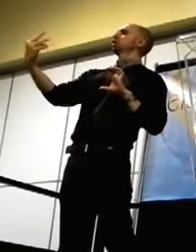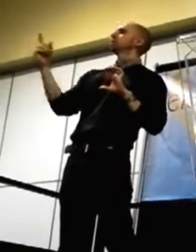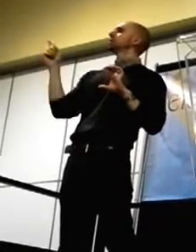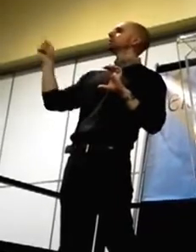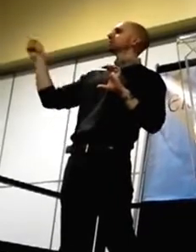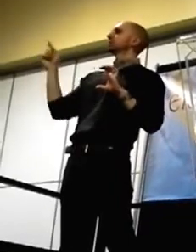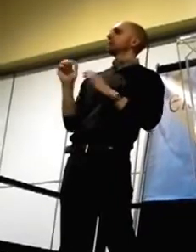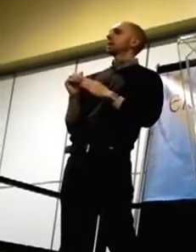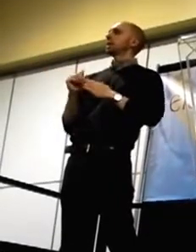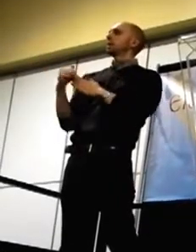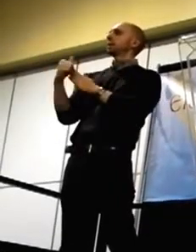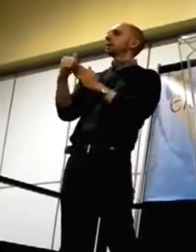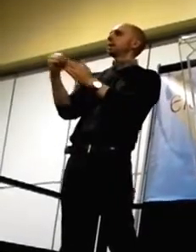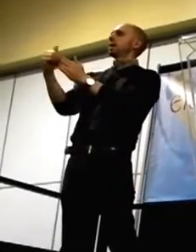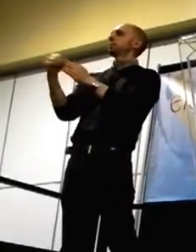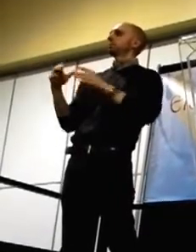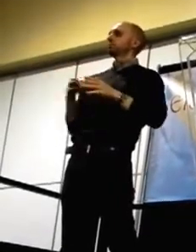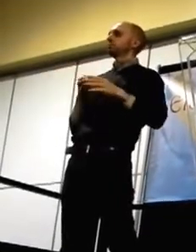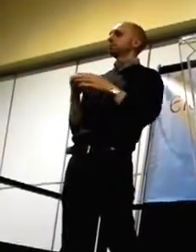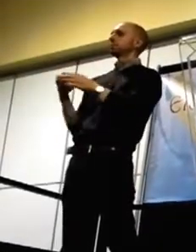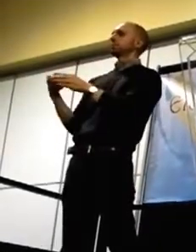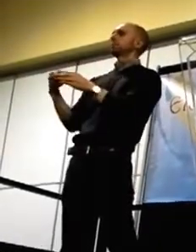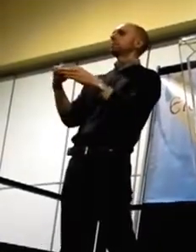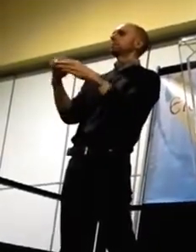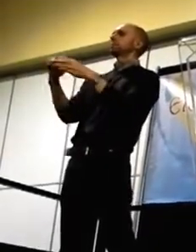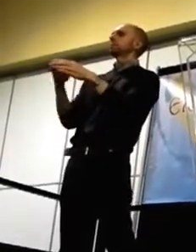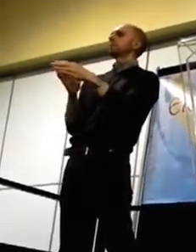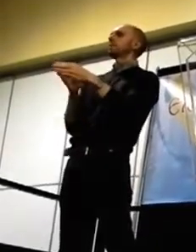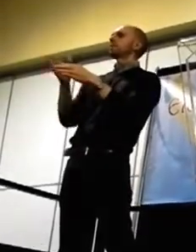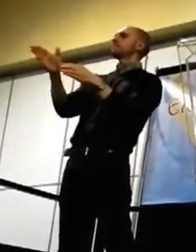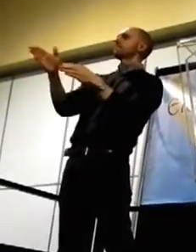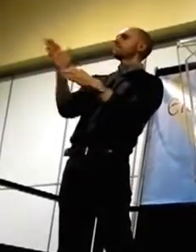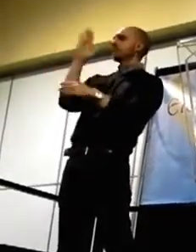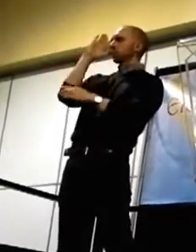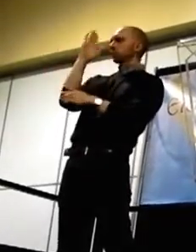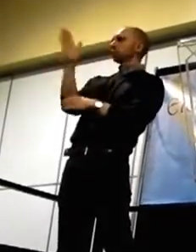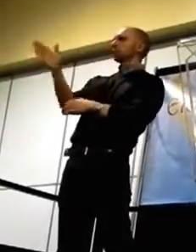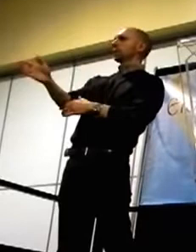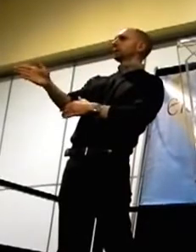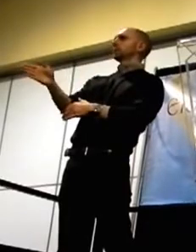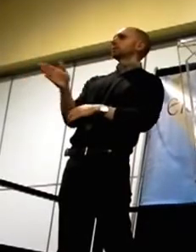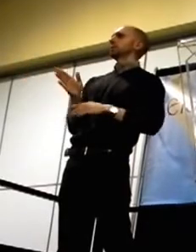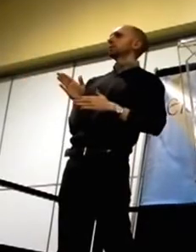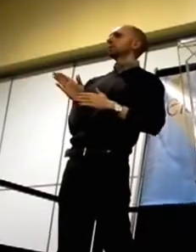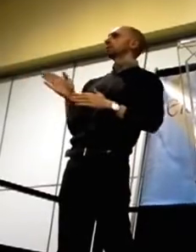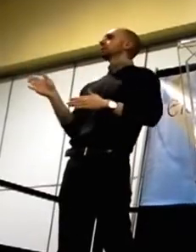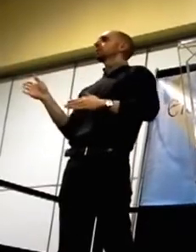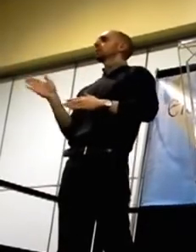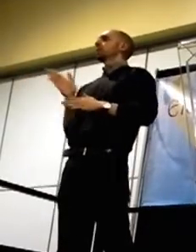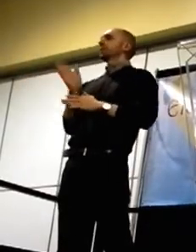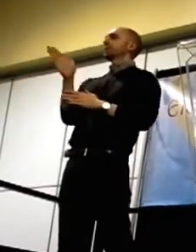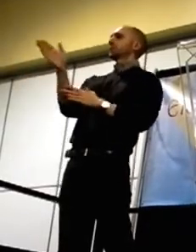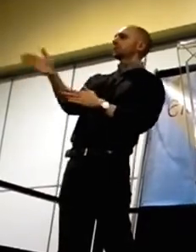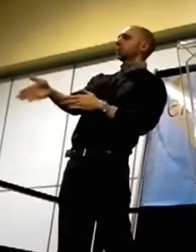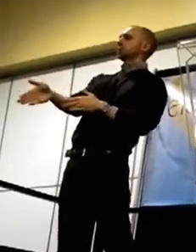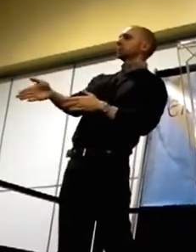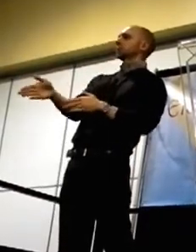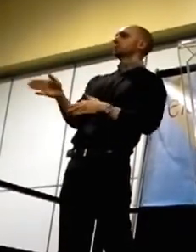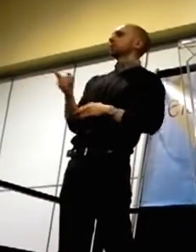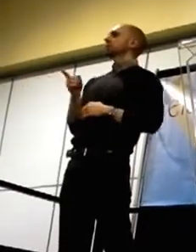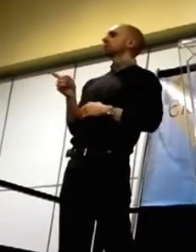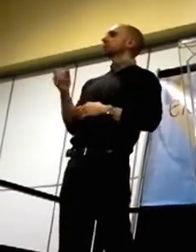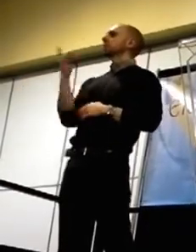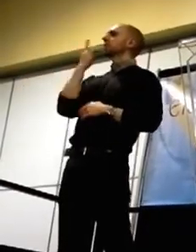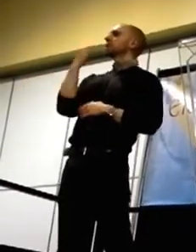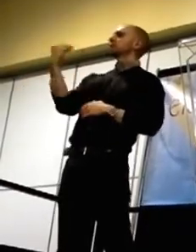permission and guides them to a straight path. You have the light, you